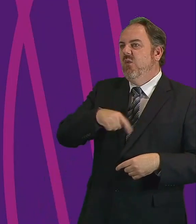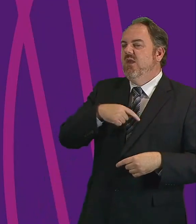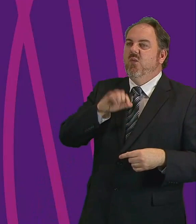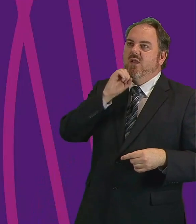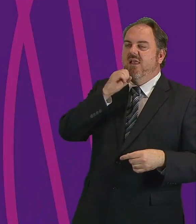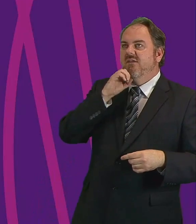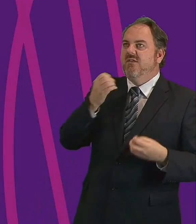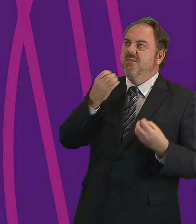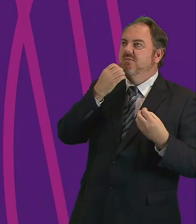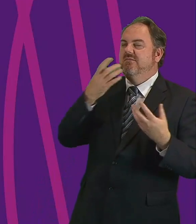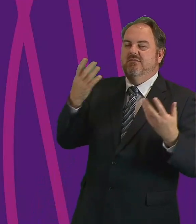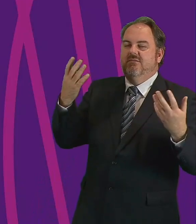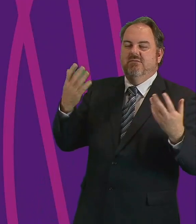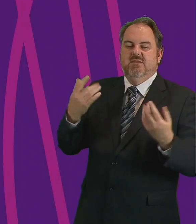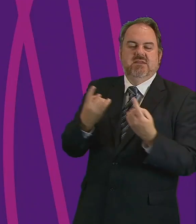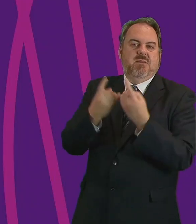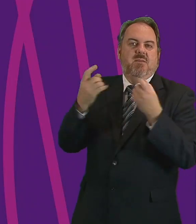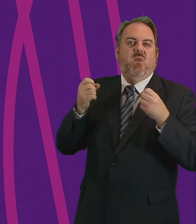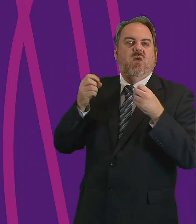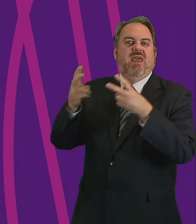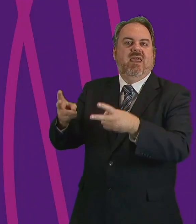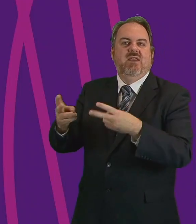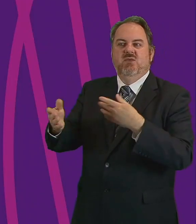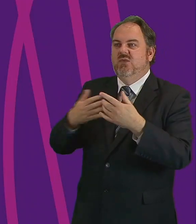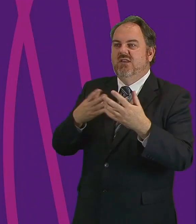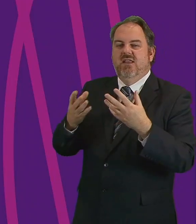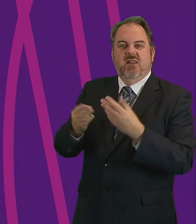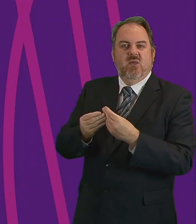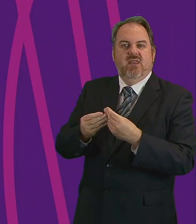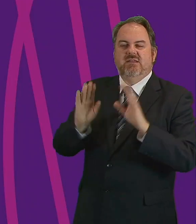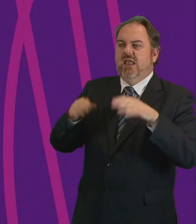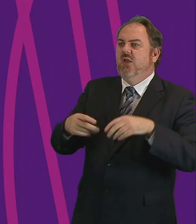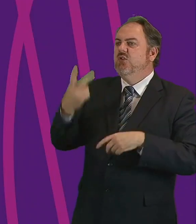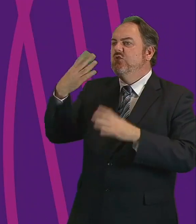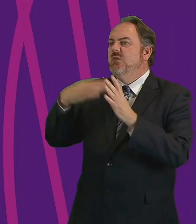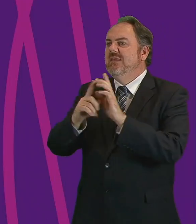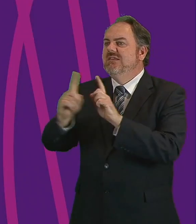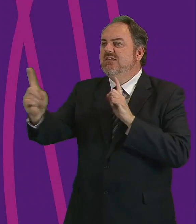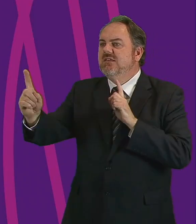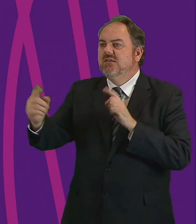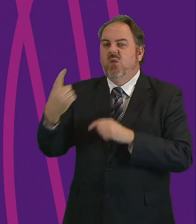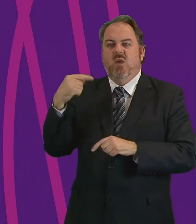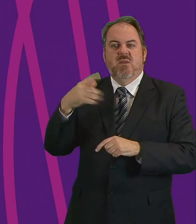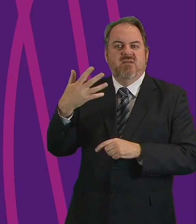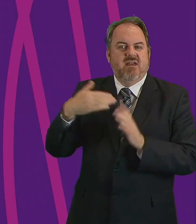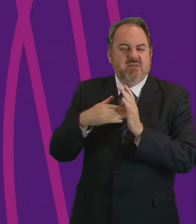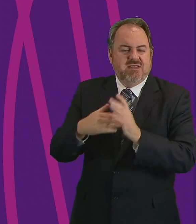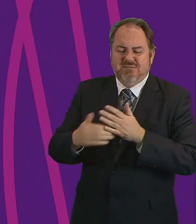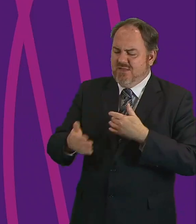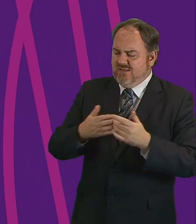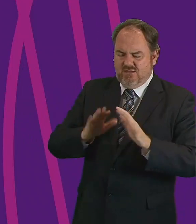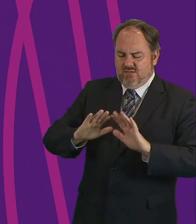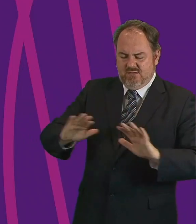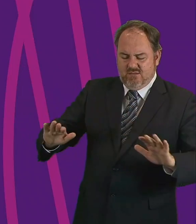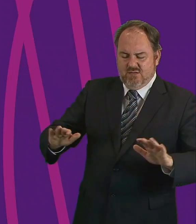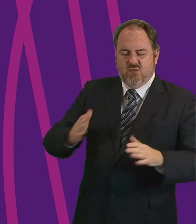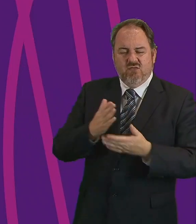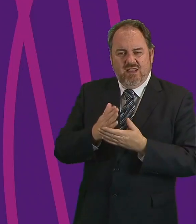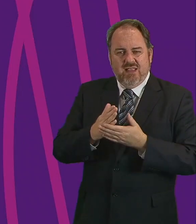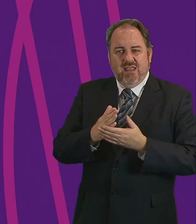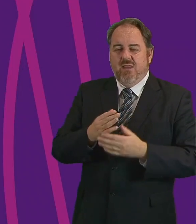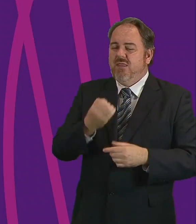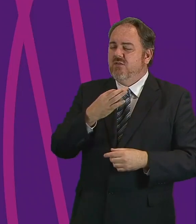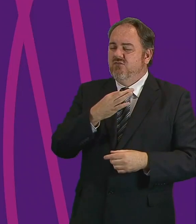formulas, maybe 1 metre can achieve an economic reopening that 2 metres can't, I think it's dangerous. I think we have a duty, all of us